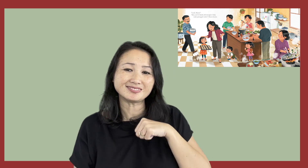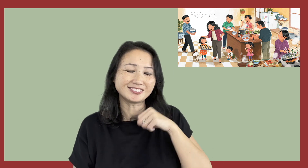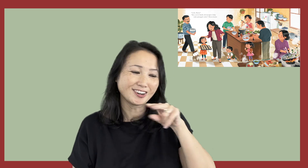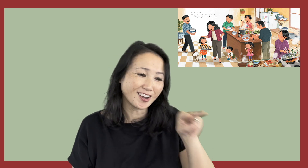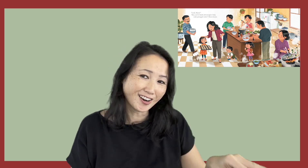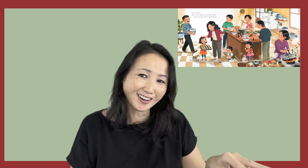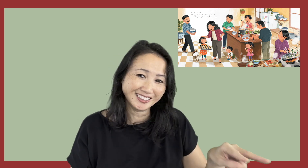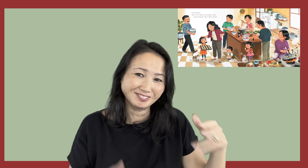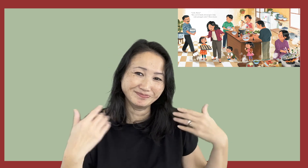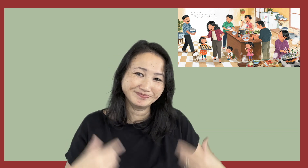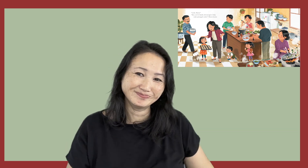Mama beams.